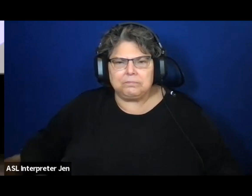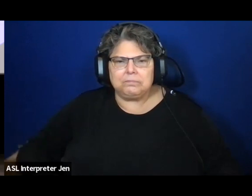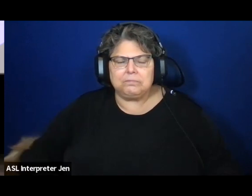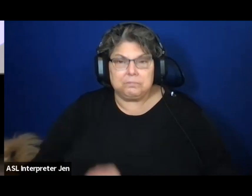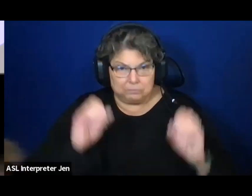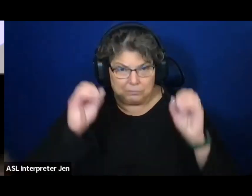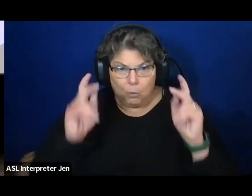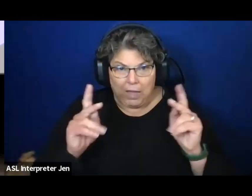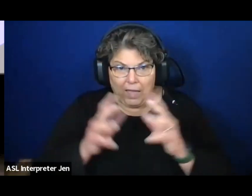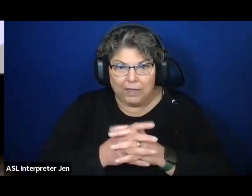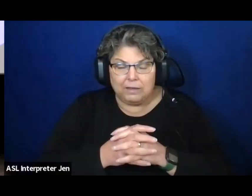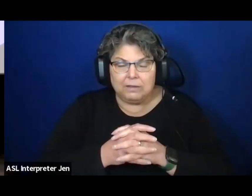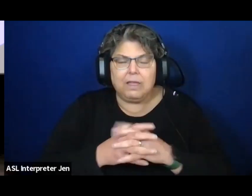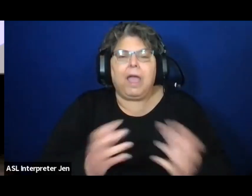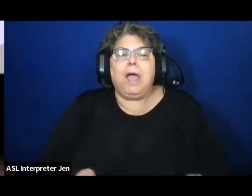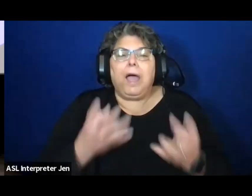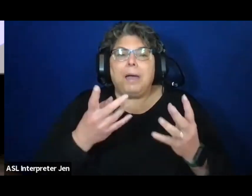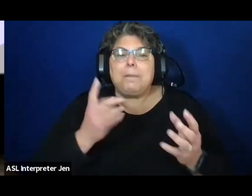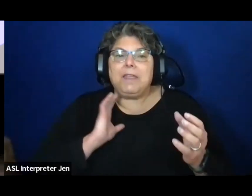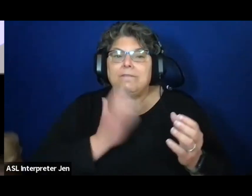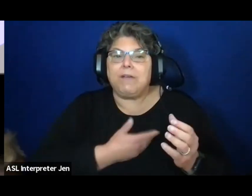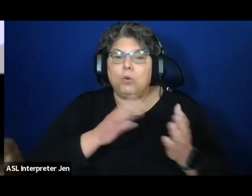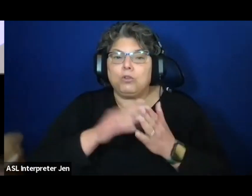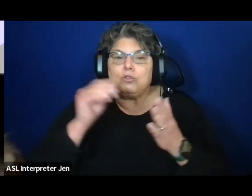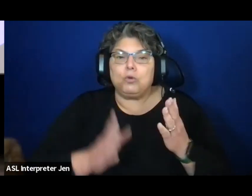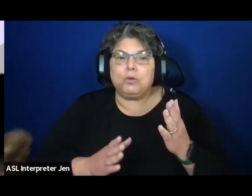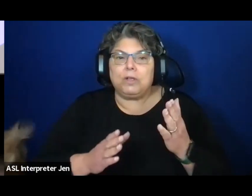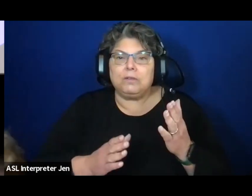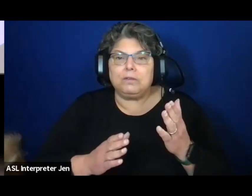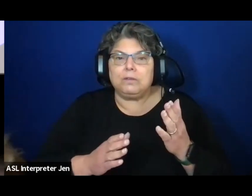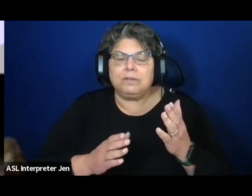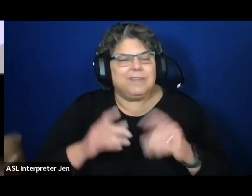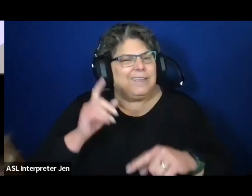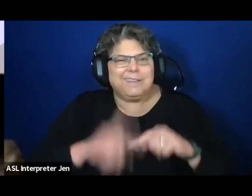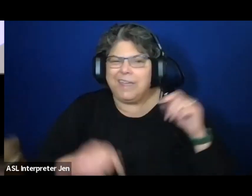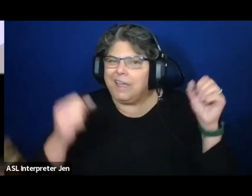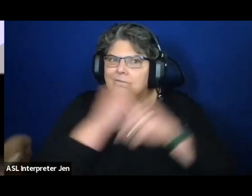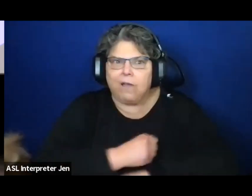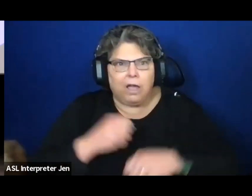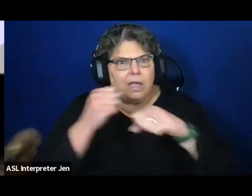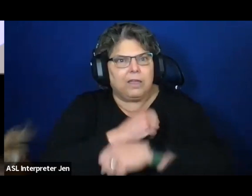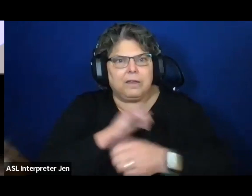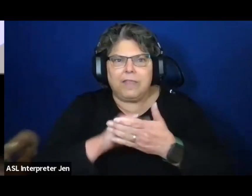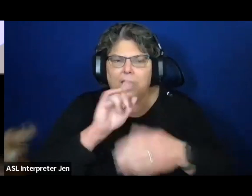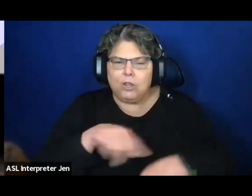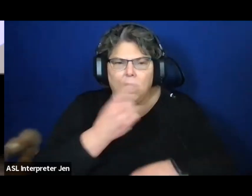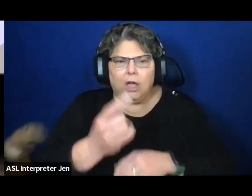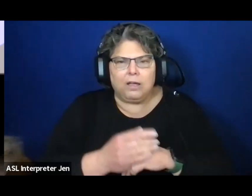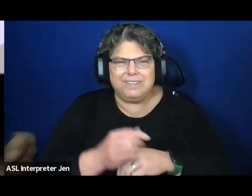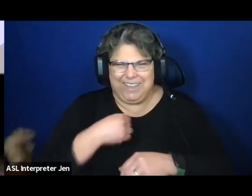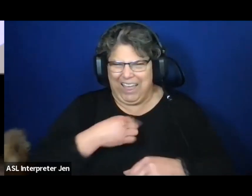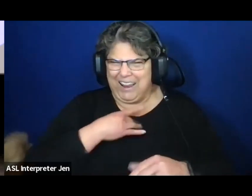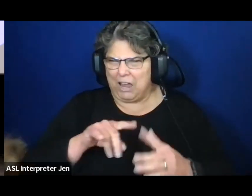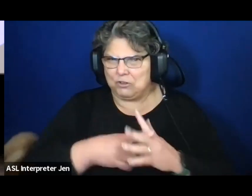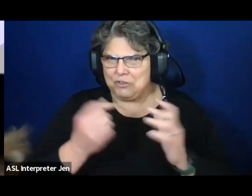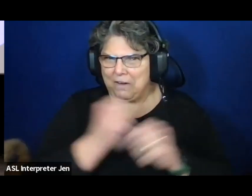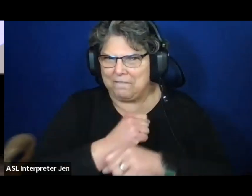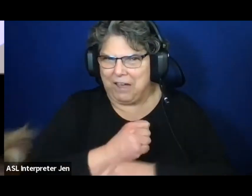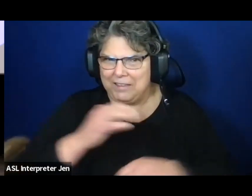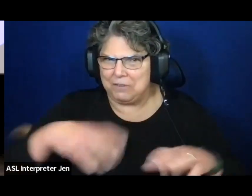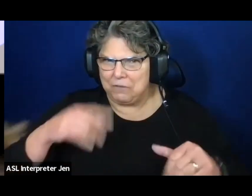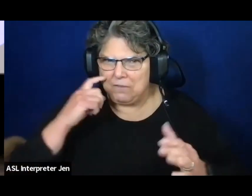Okay? But how many of our students can't fight that long? See, I like picking up fights if you haven't noticed